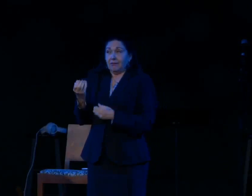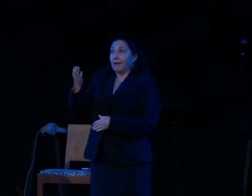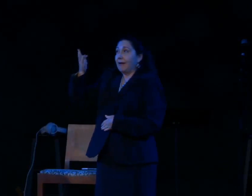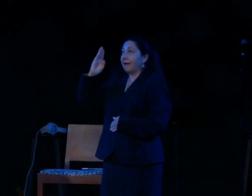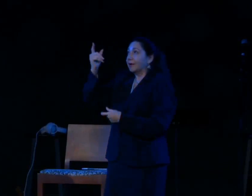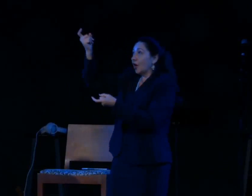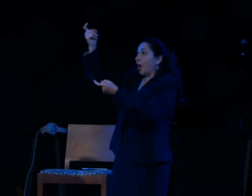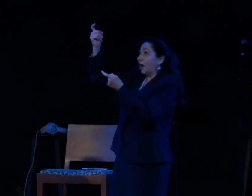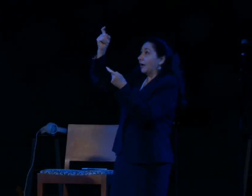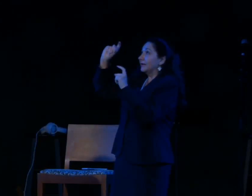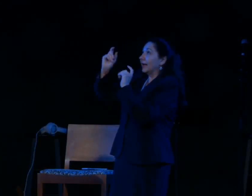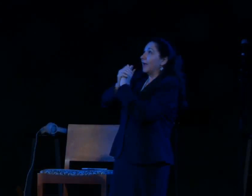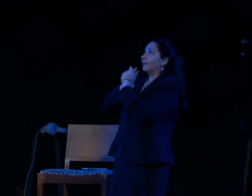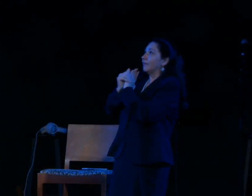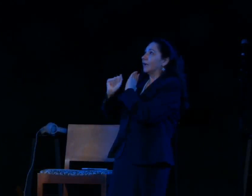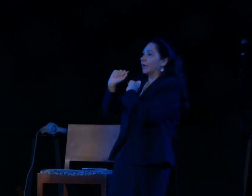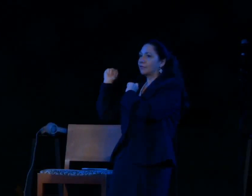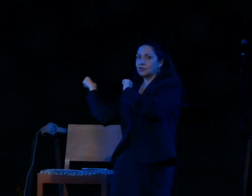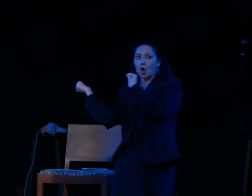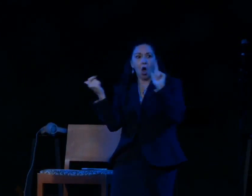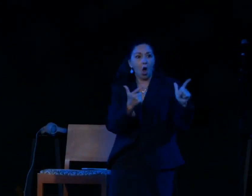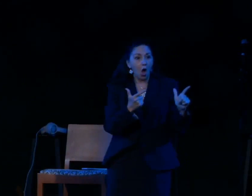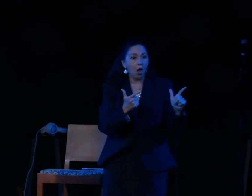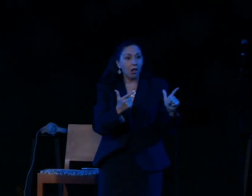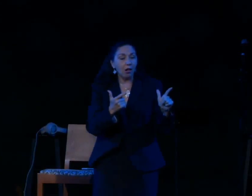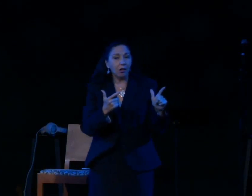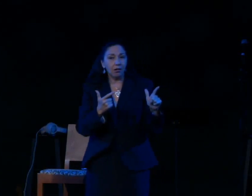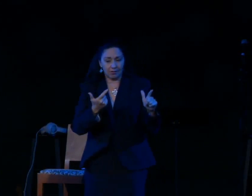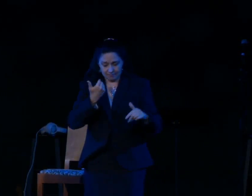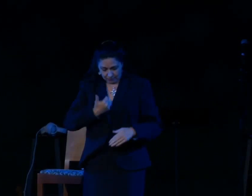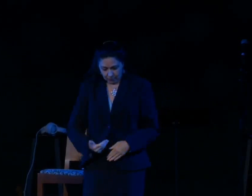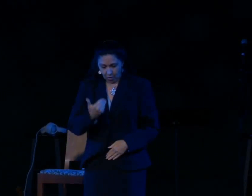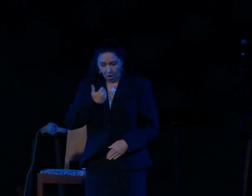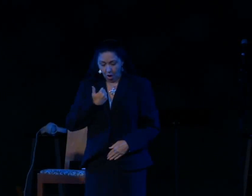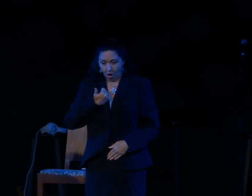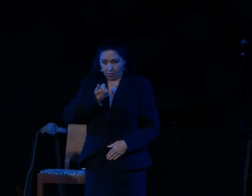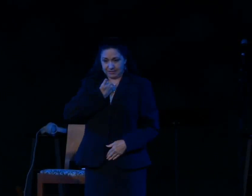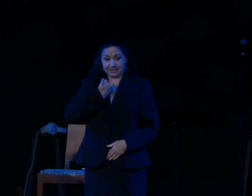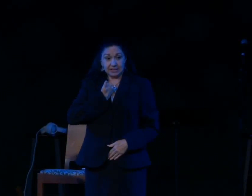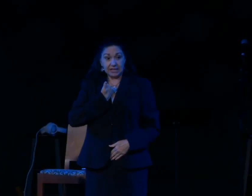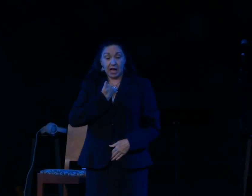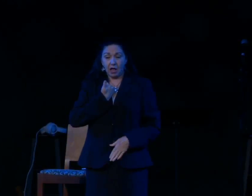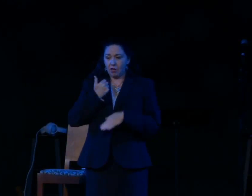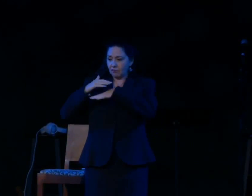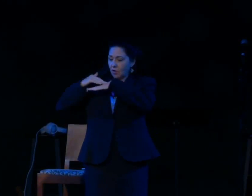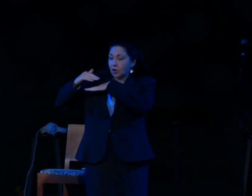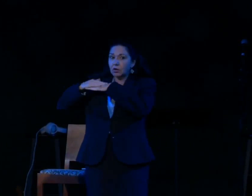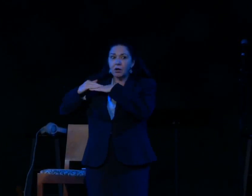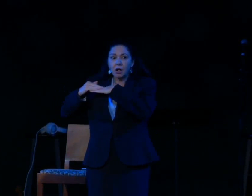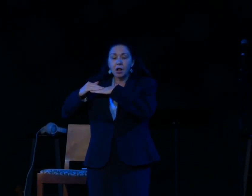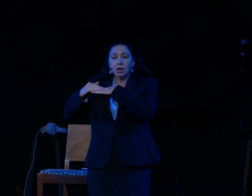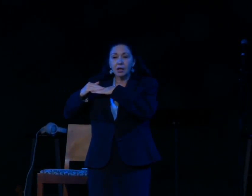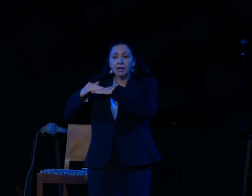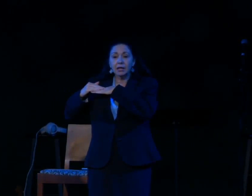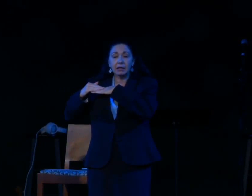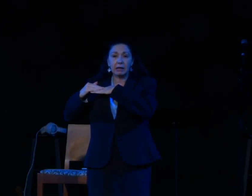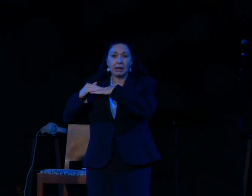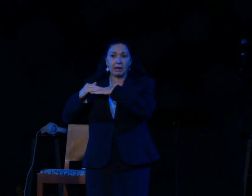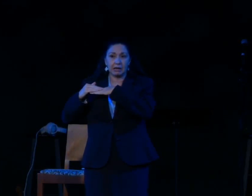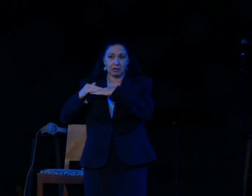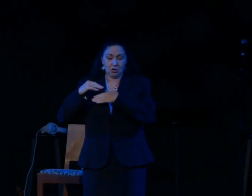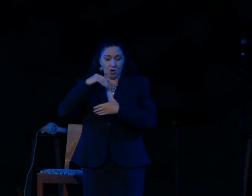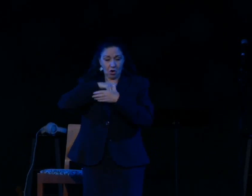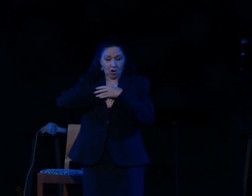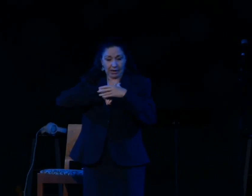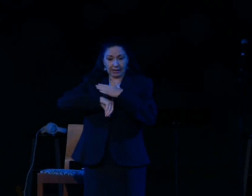us all a gift of our identity, the gift of our calling, and yes, even the gift of our sexuality.